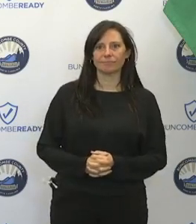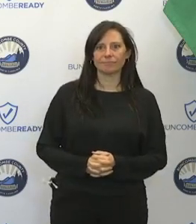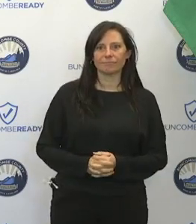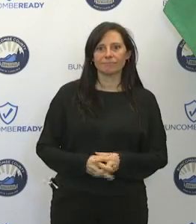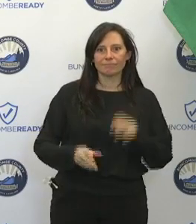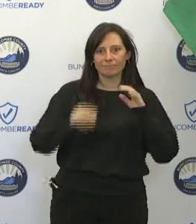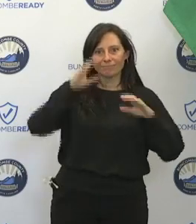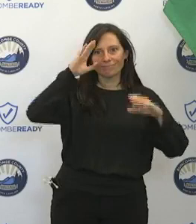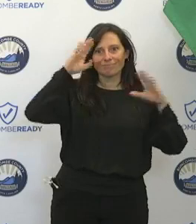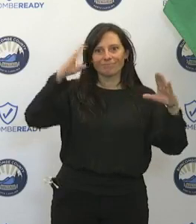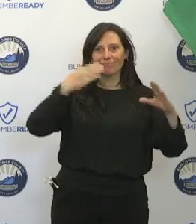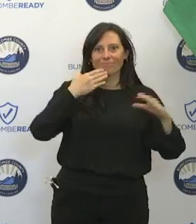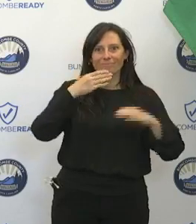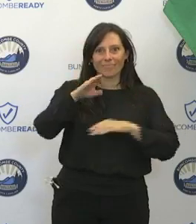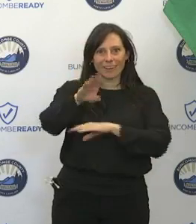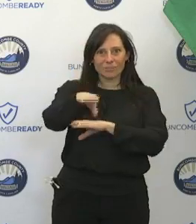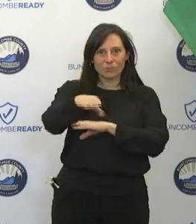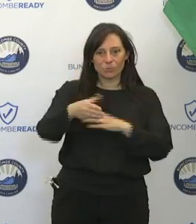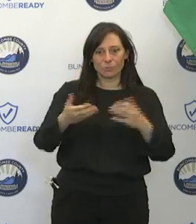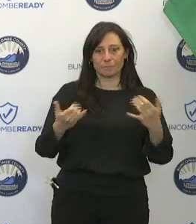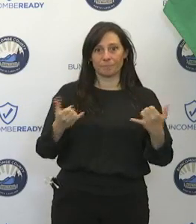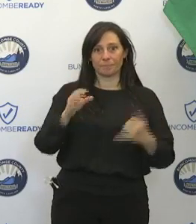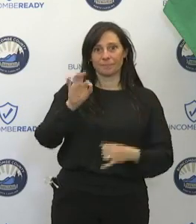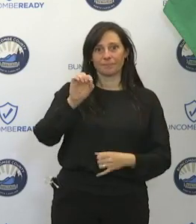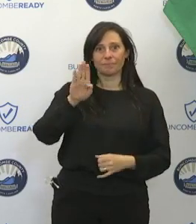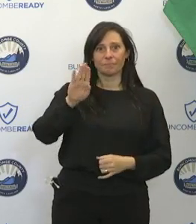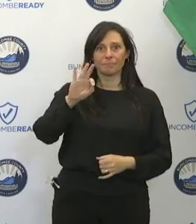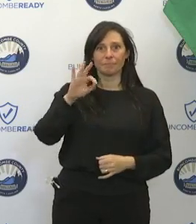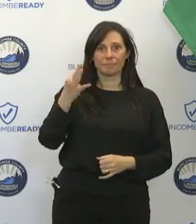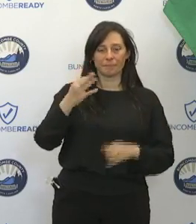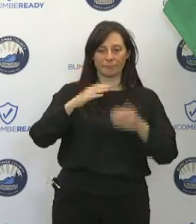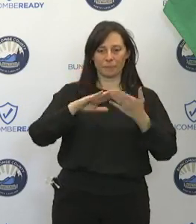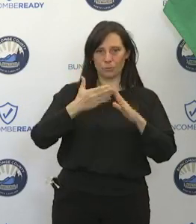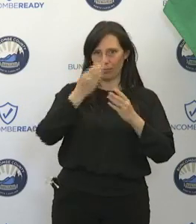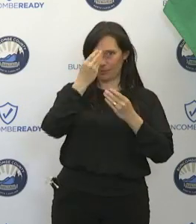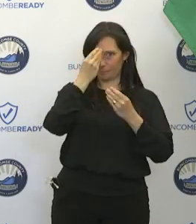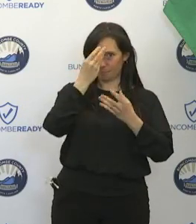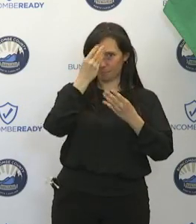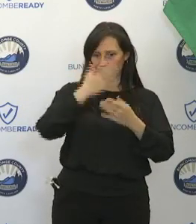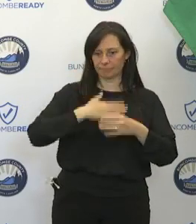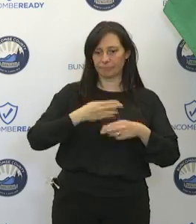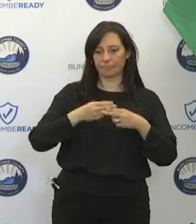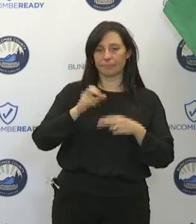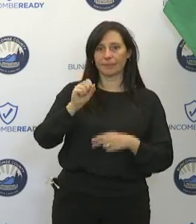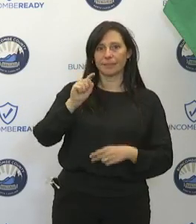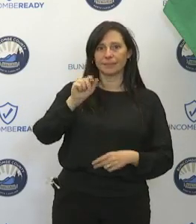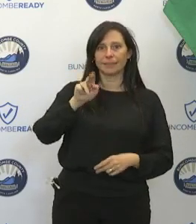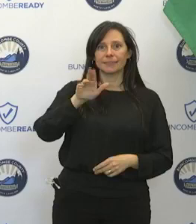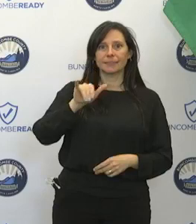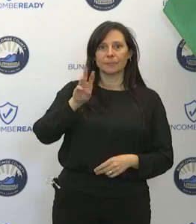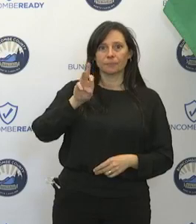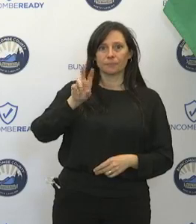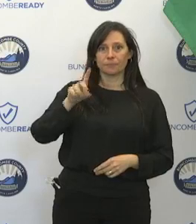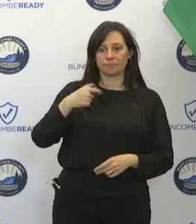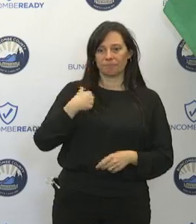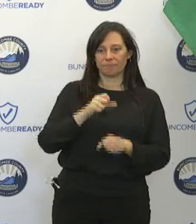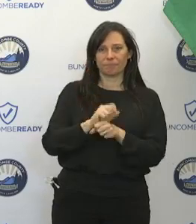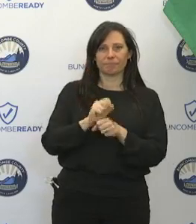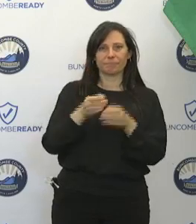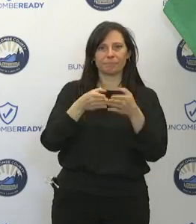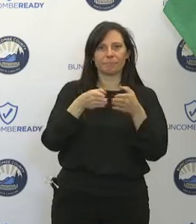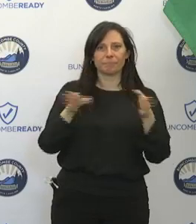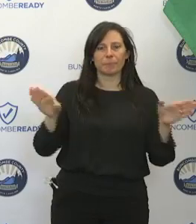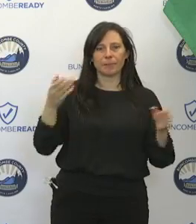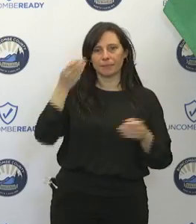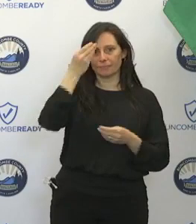Good afternoon and welcome to the February 9th Community Update. My name is Stacy Wood and I am a Public Information Officer